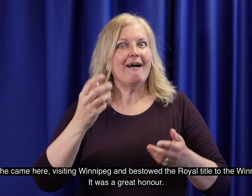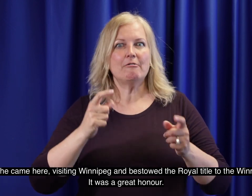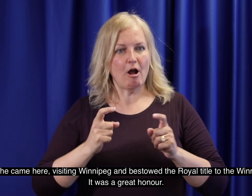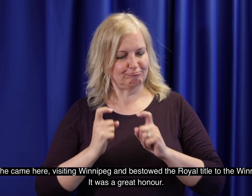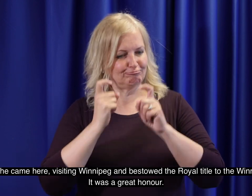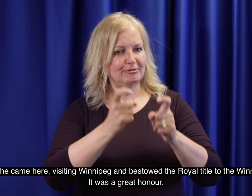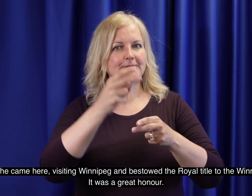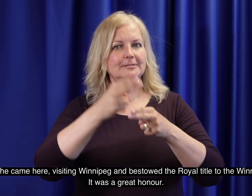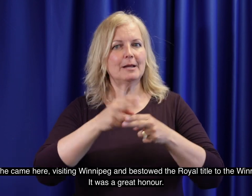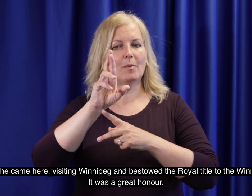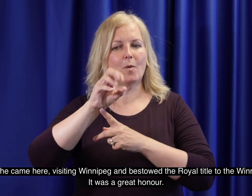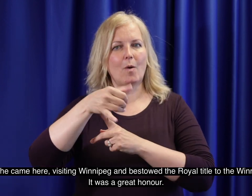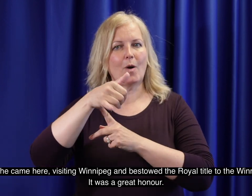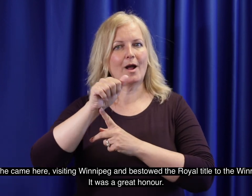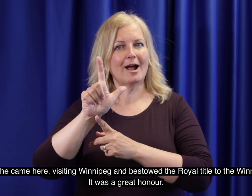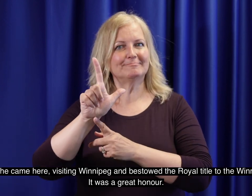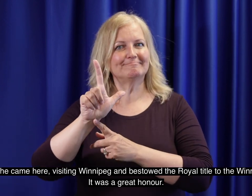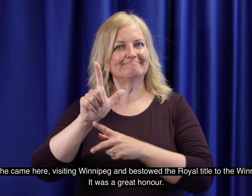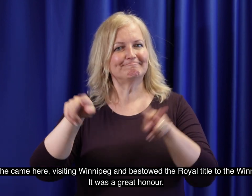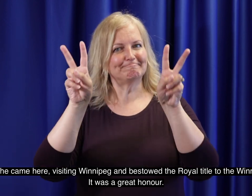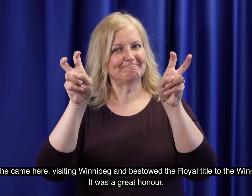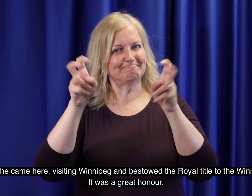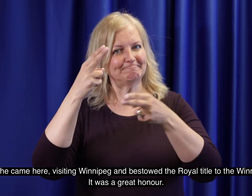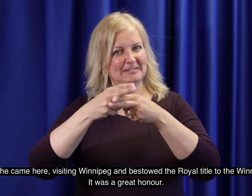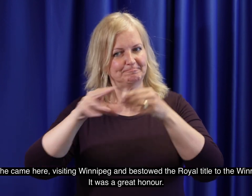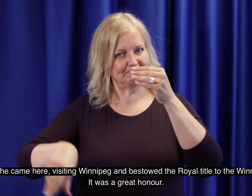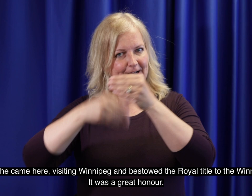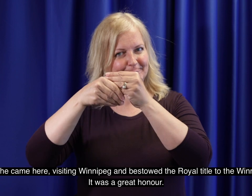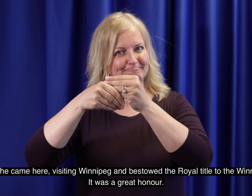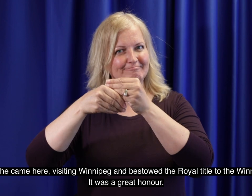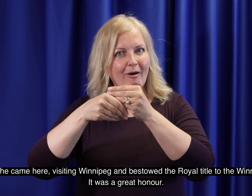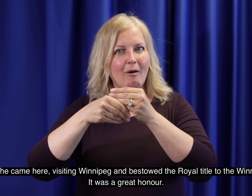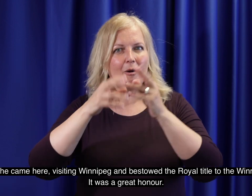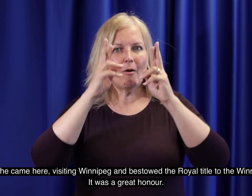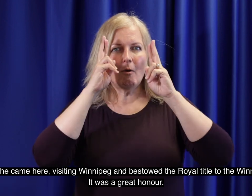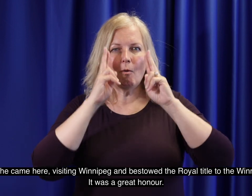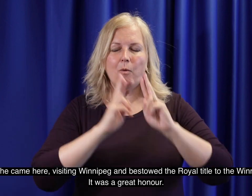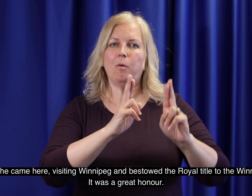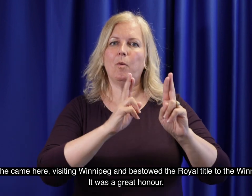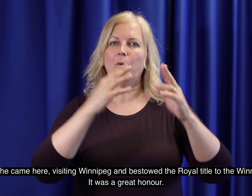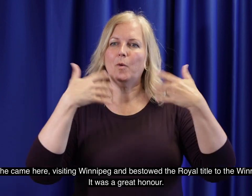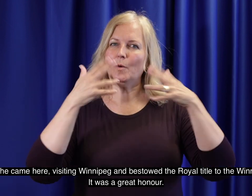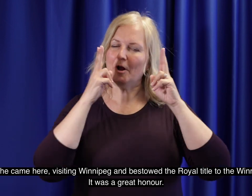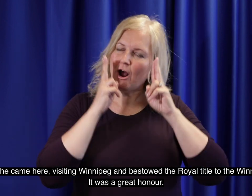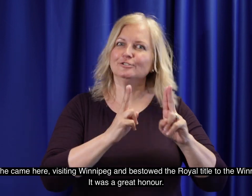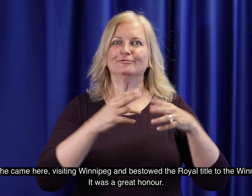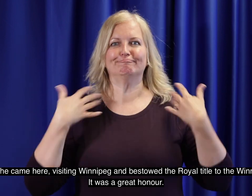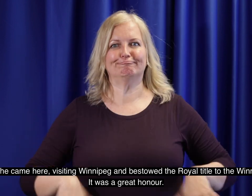here, visiting Winnipeg, and bestowed the royal title to the Winnipeg Ballet. It was a